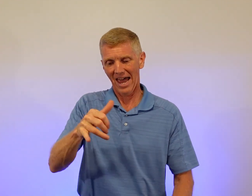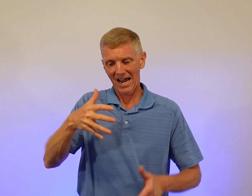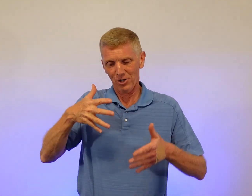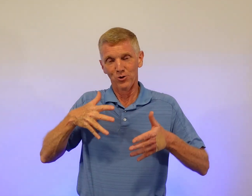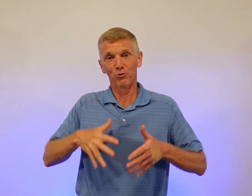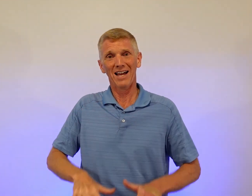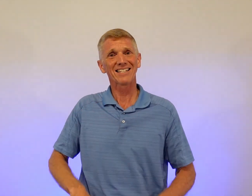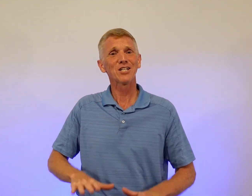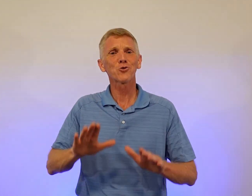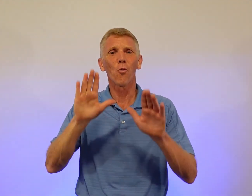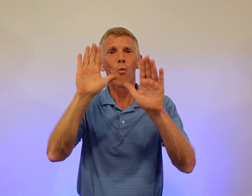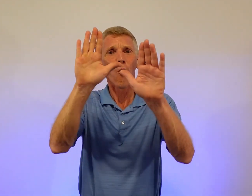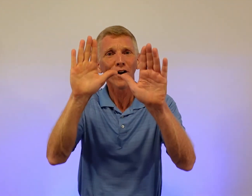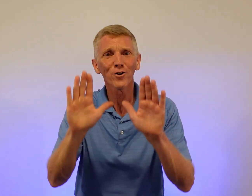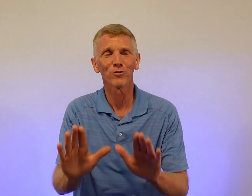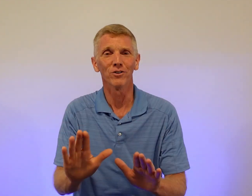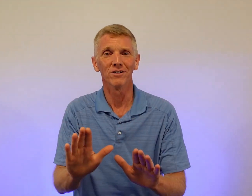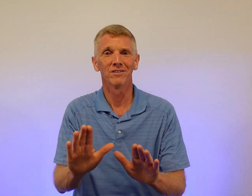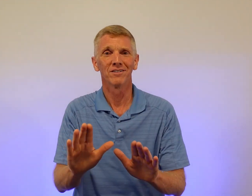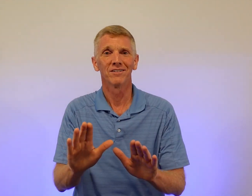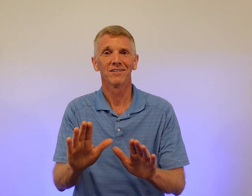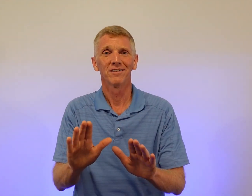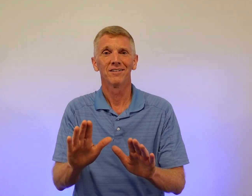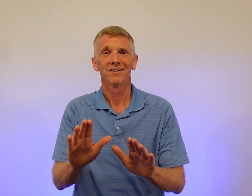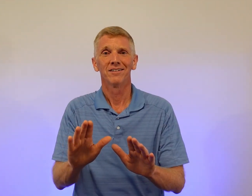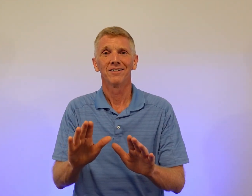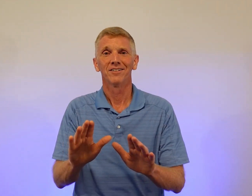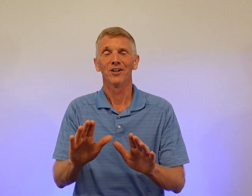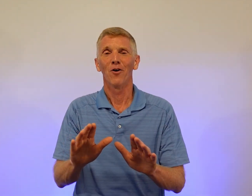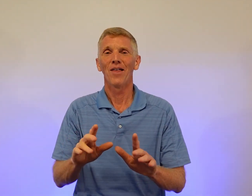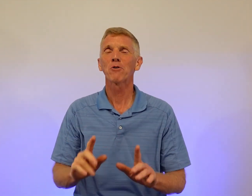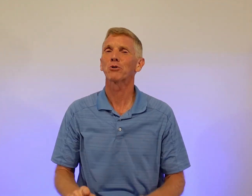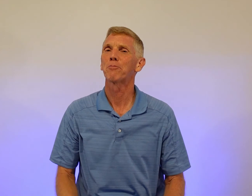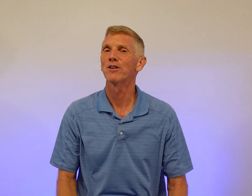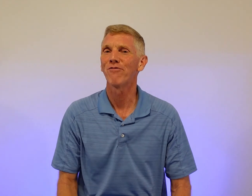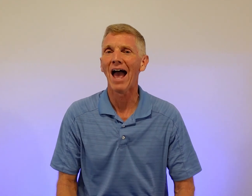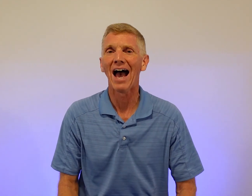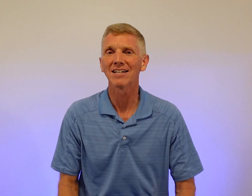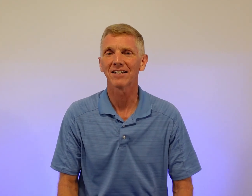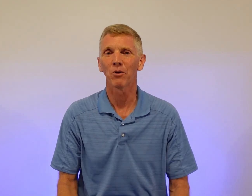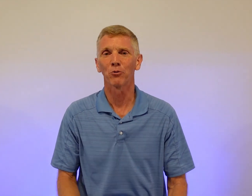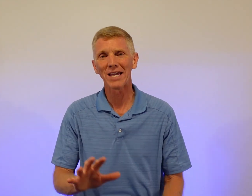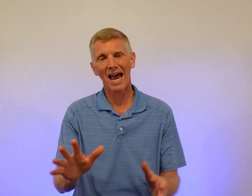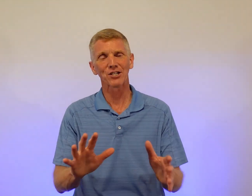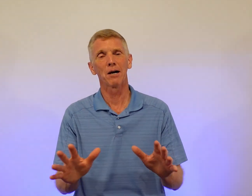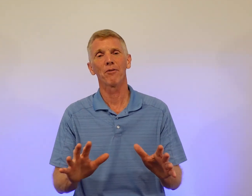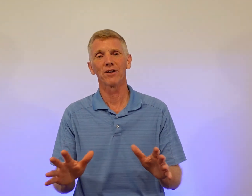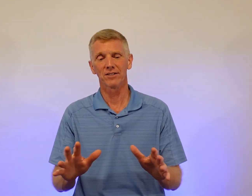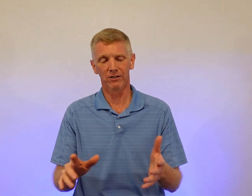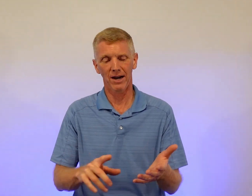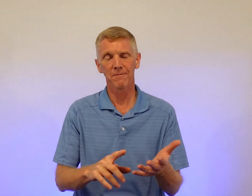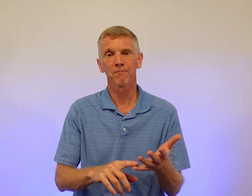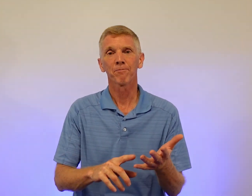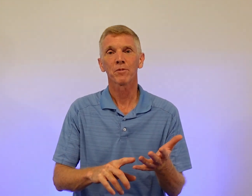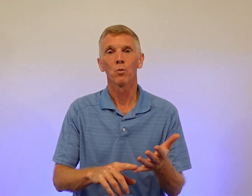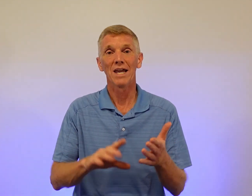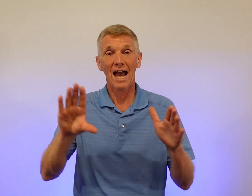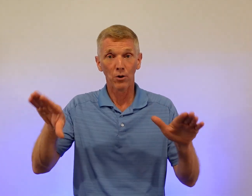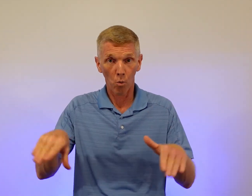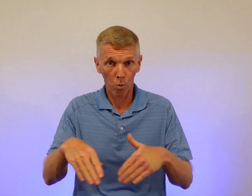That dress is wonderful. So that was really pretty fast. I want to rehash a couple things here, right? We had